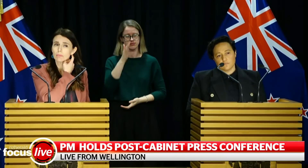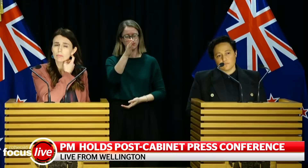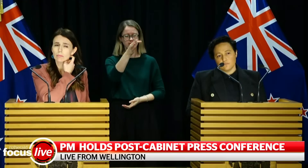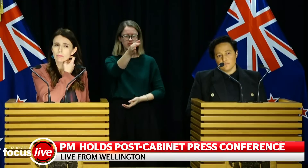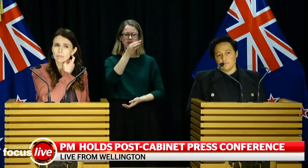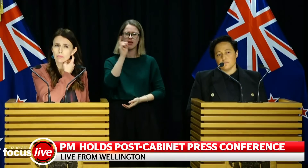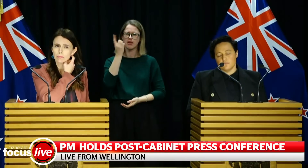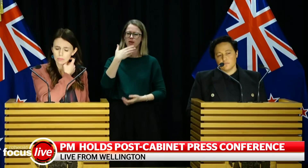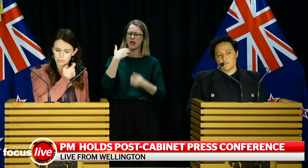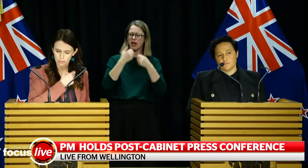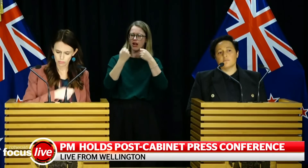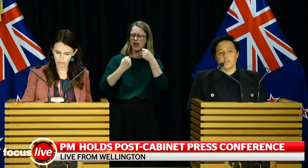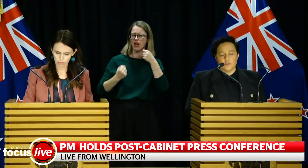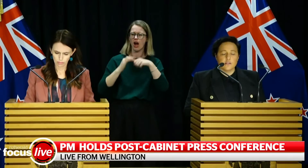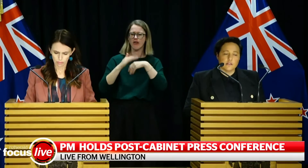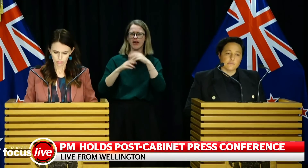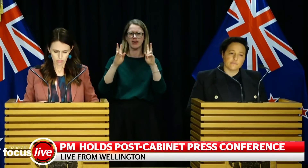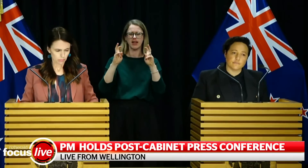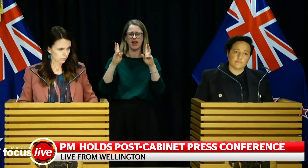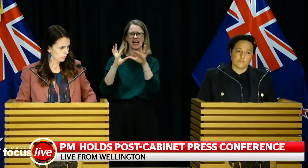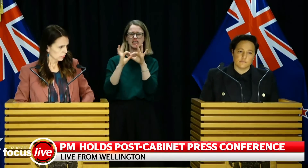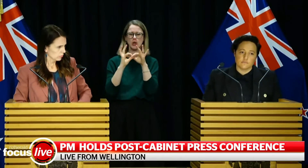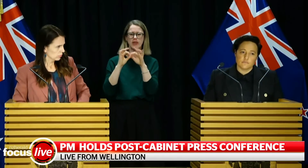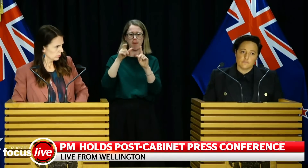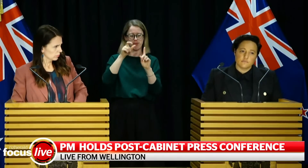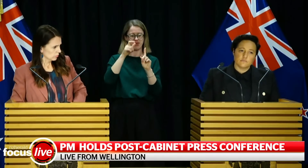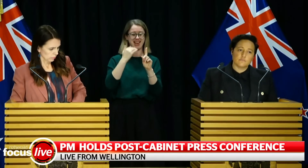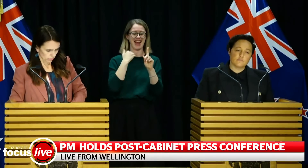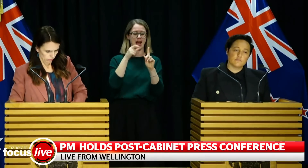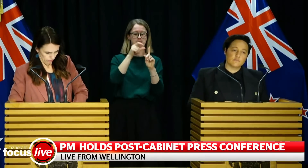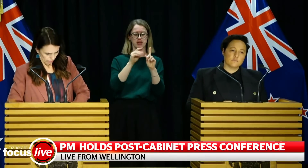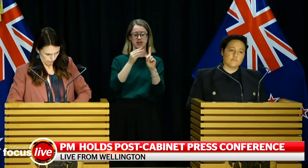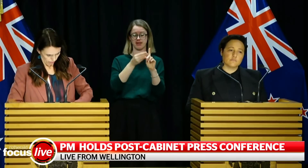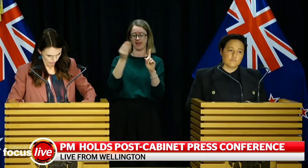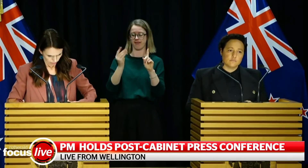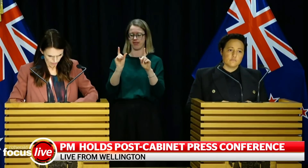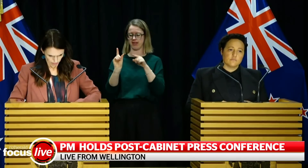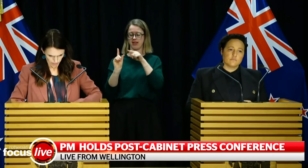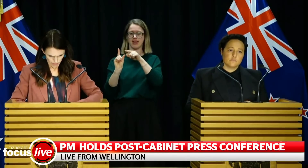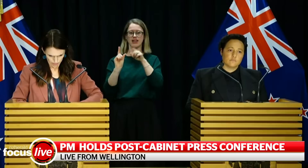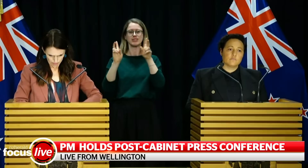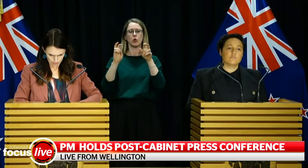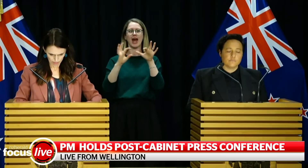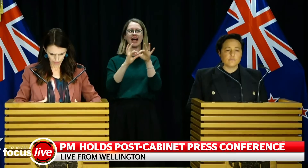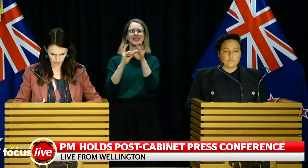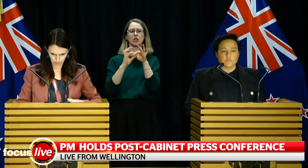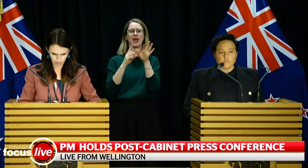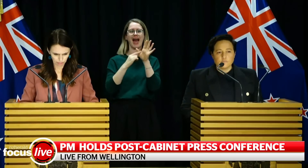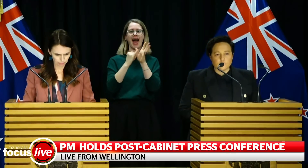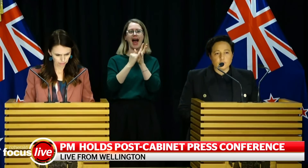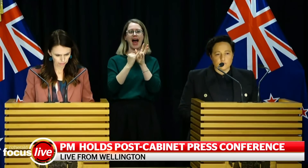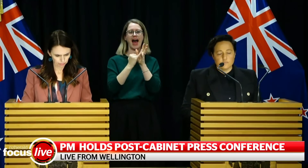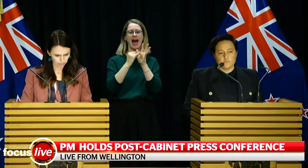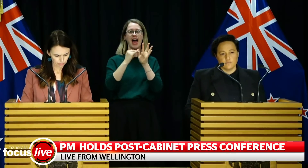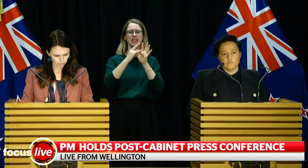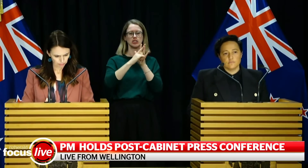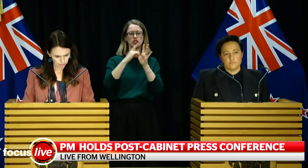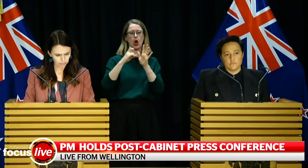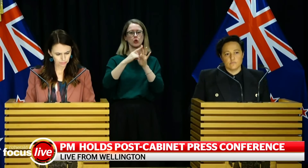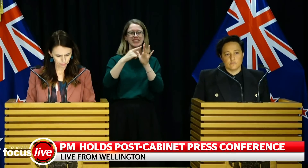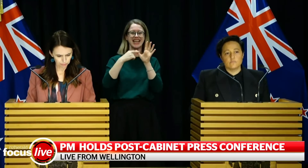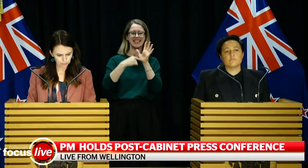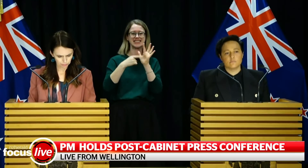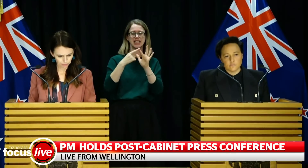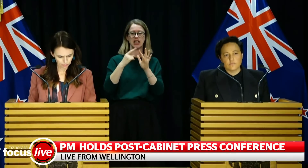able to expand further on that associate definition? There's some concerns around perhaps whānau, for example, who are unaware that perhaps they've